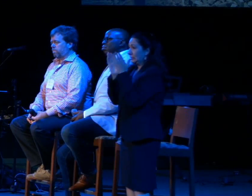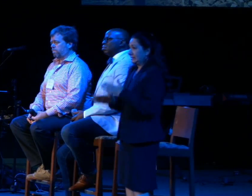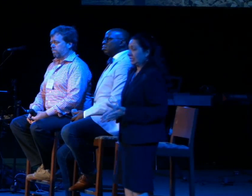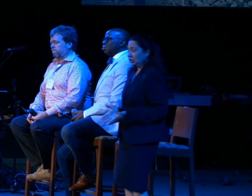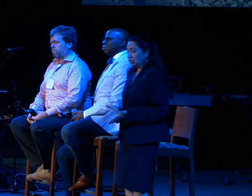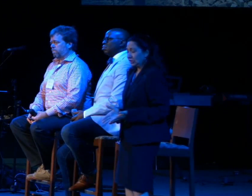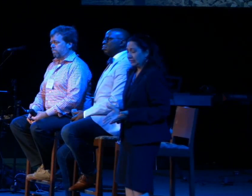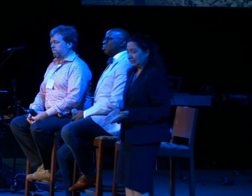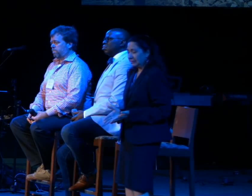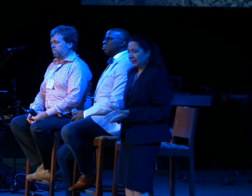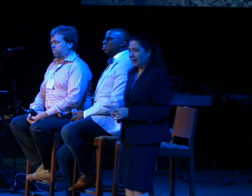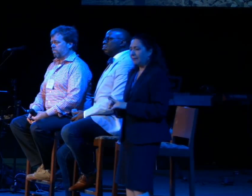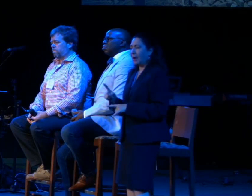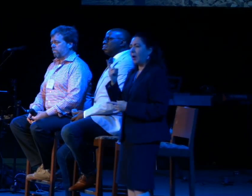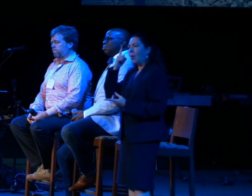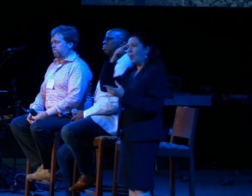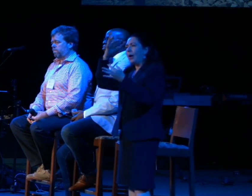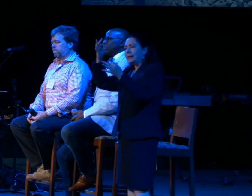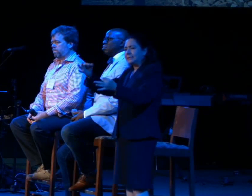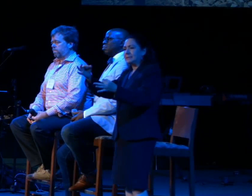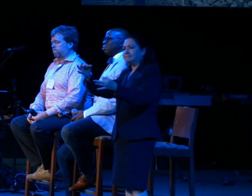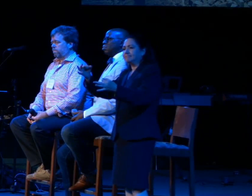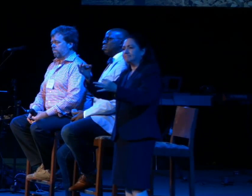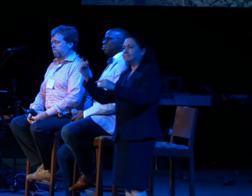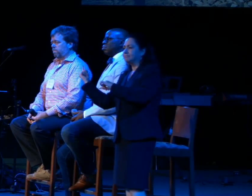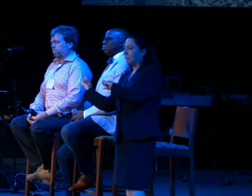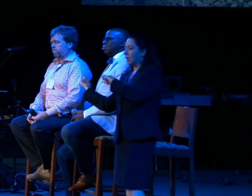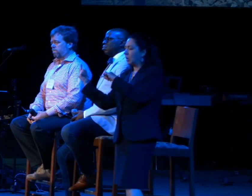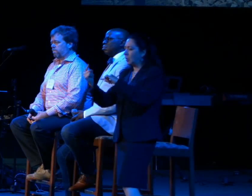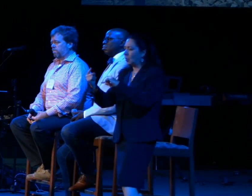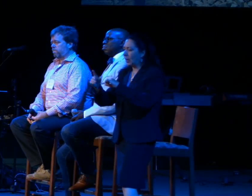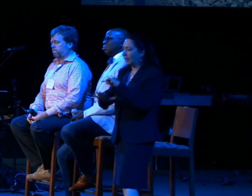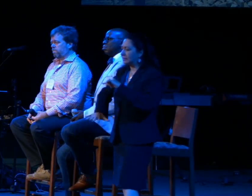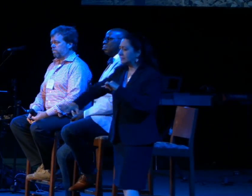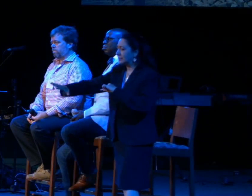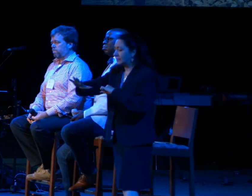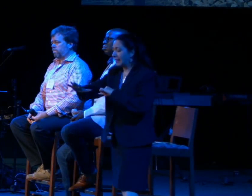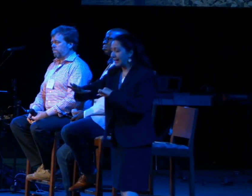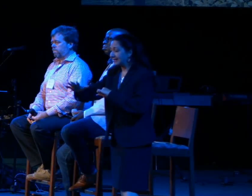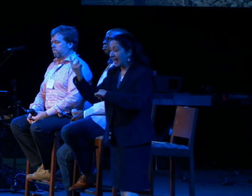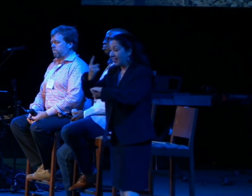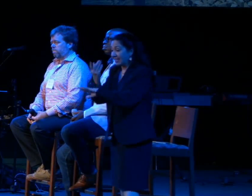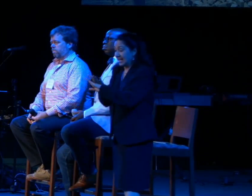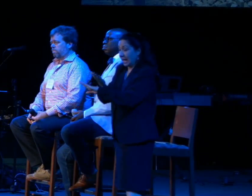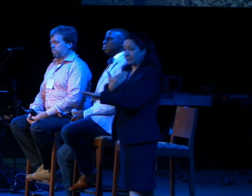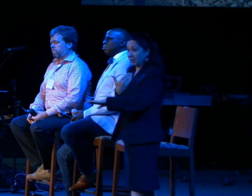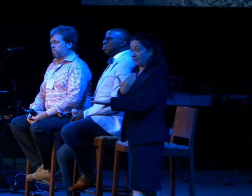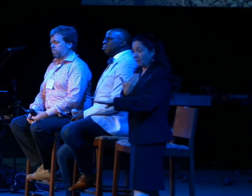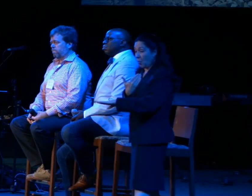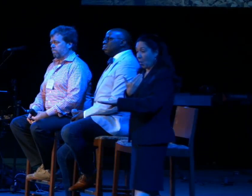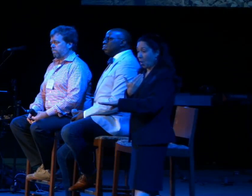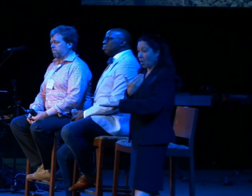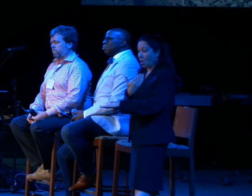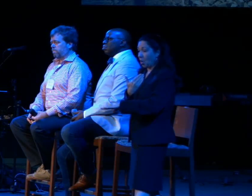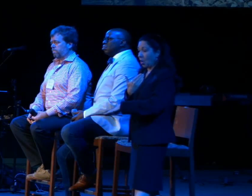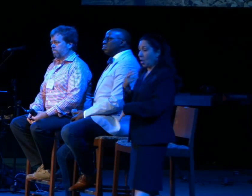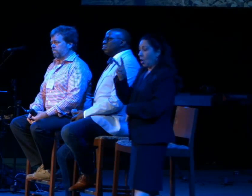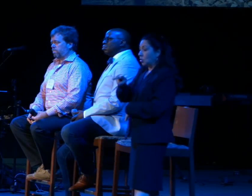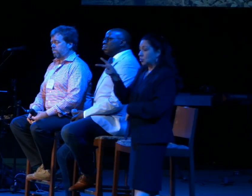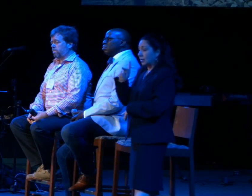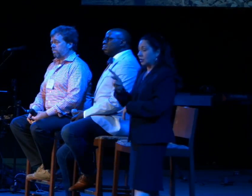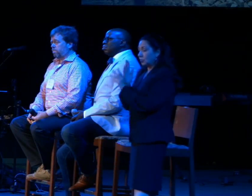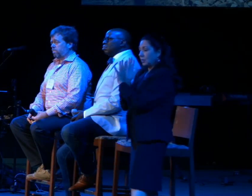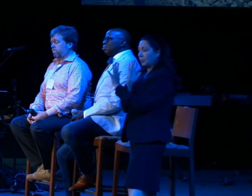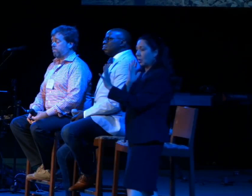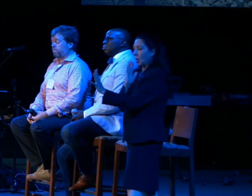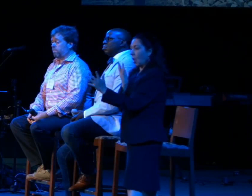But one day, he took out his cello. He went down to a place that just the day prior, 22 people had been standing in line for bread and were